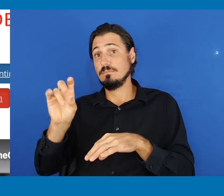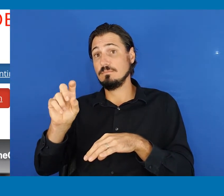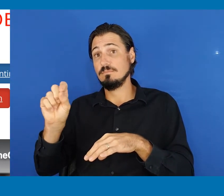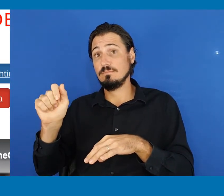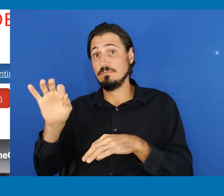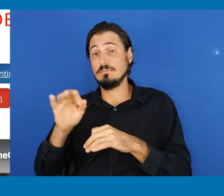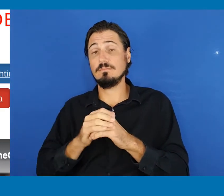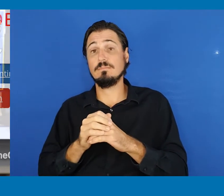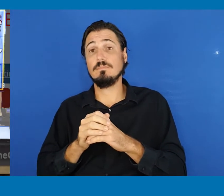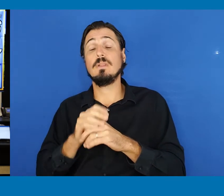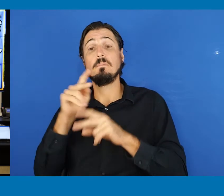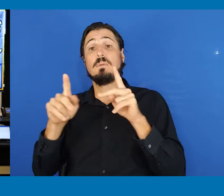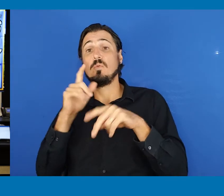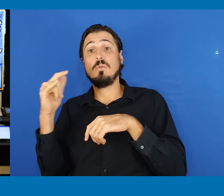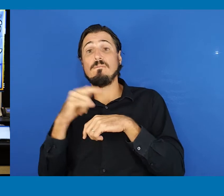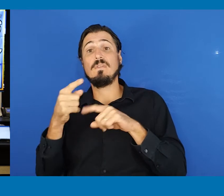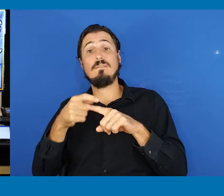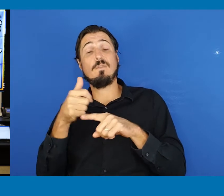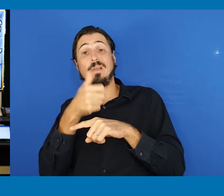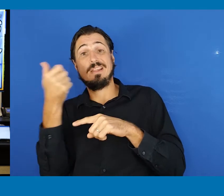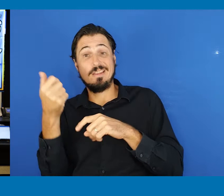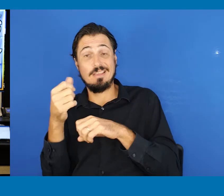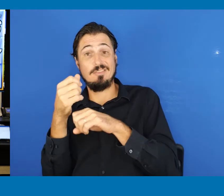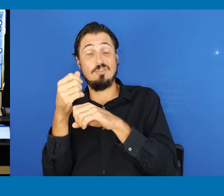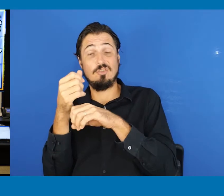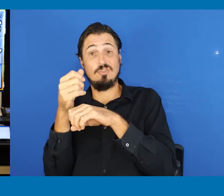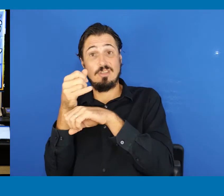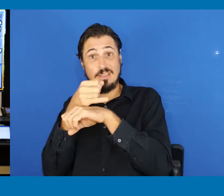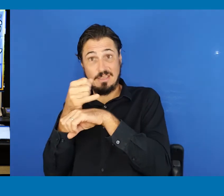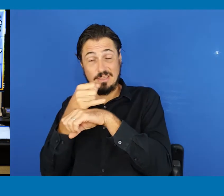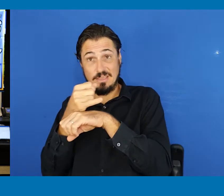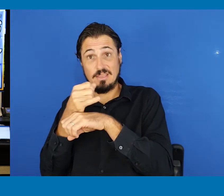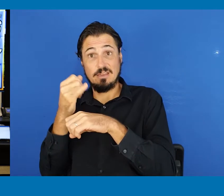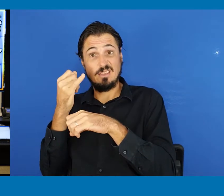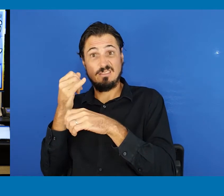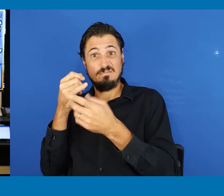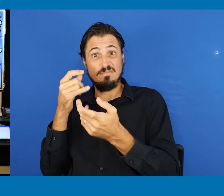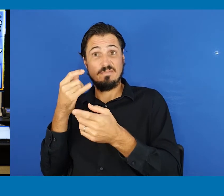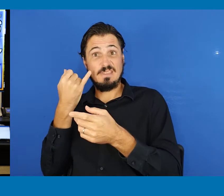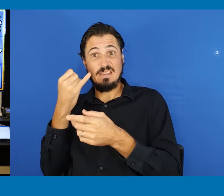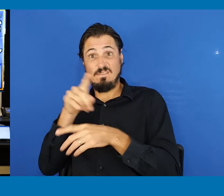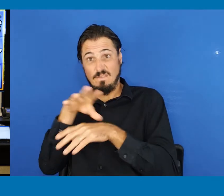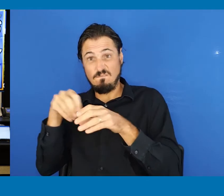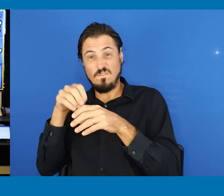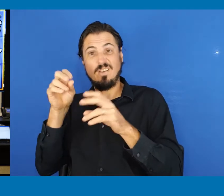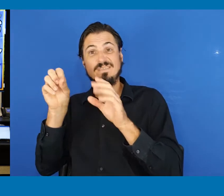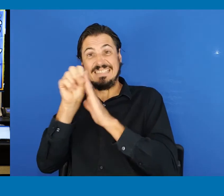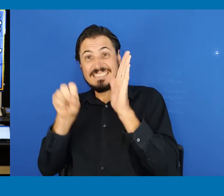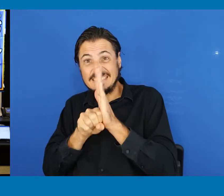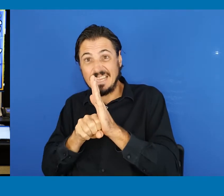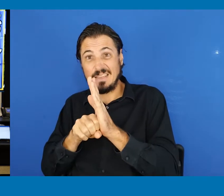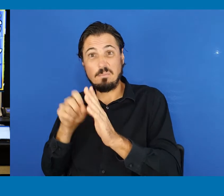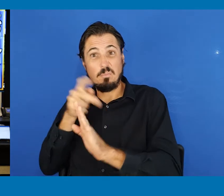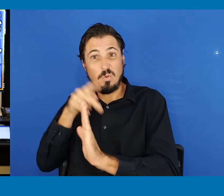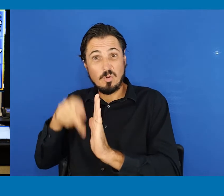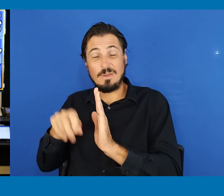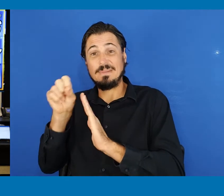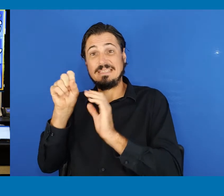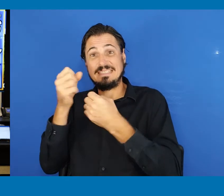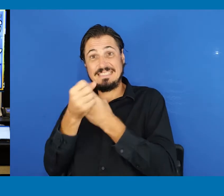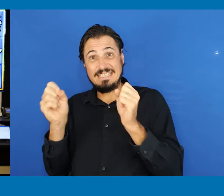kauai.gov/COVID-19. Inter-island travelers who utilize the state's Safe Travels form to be exempt from quarantine are